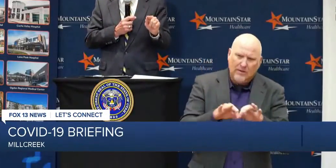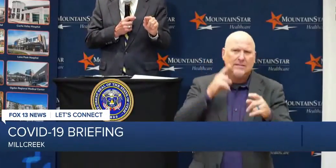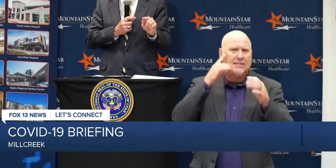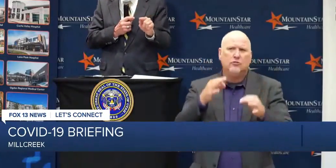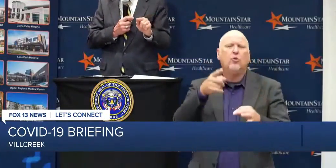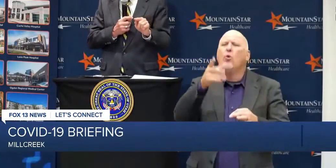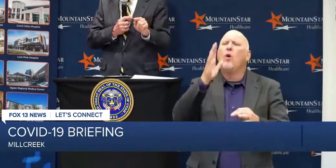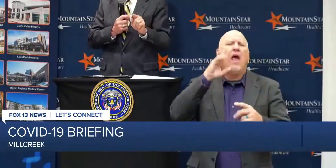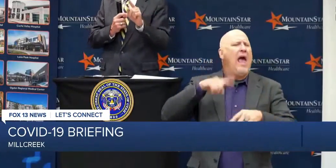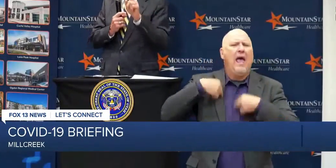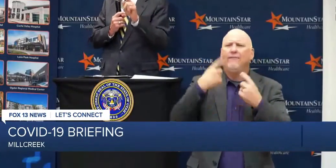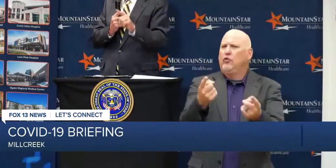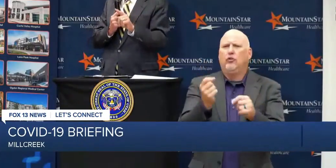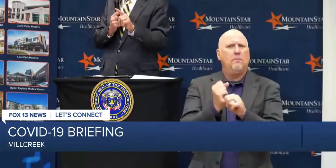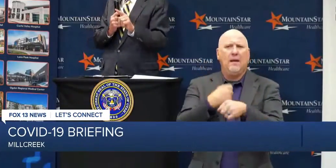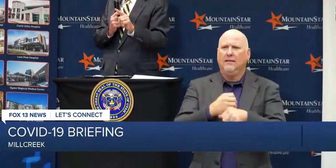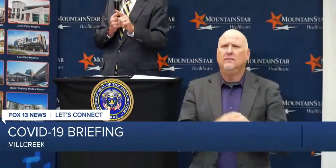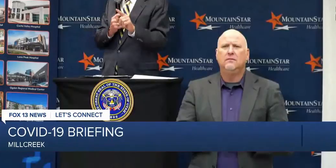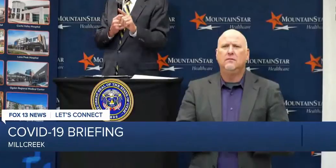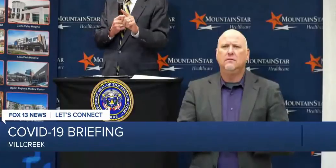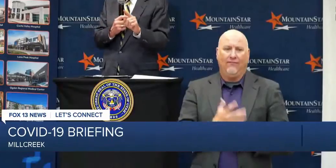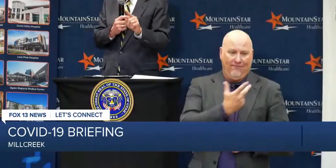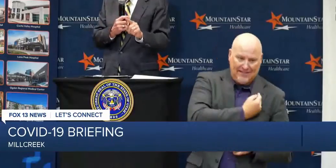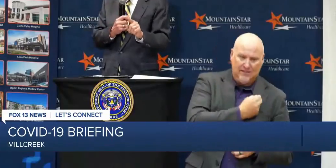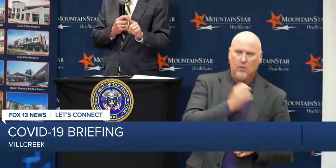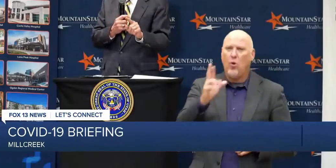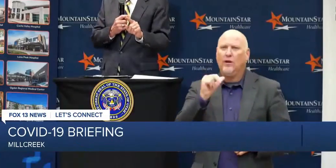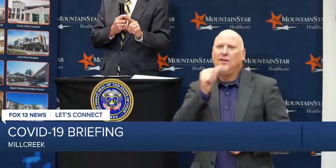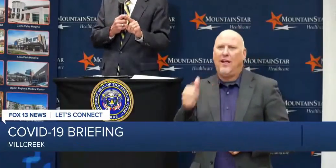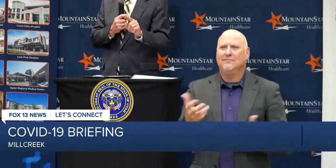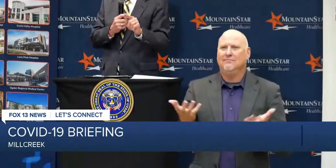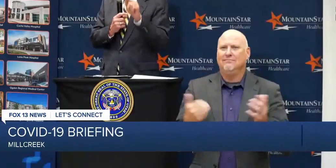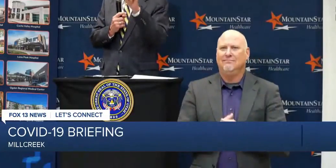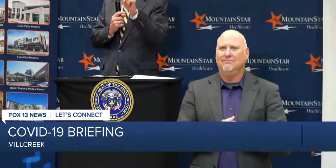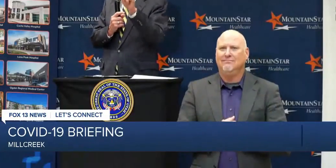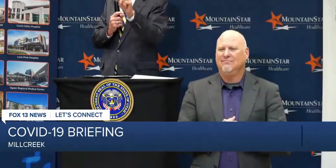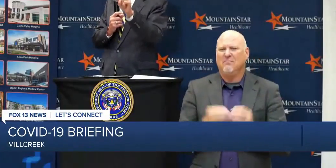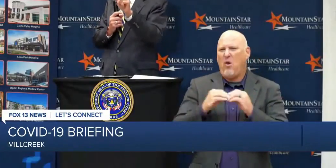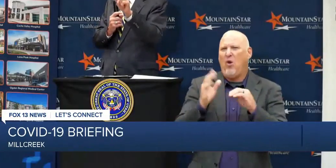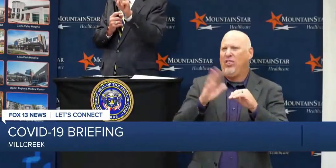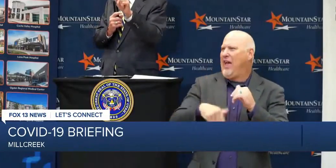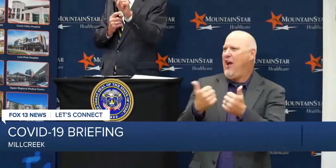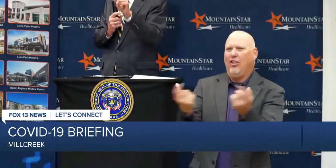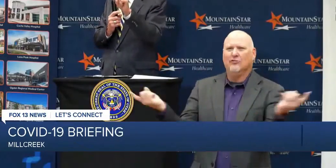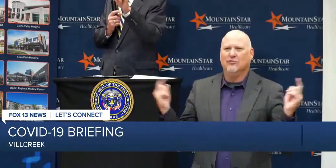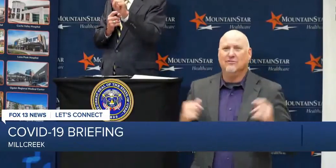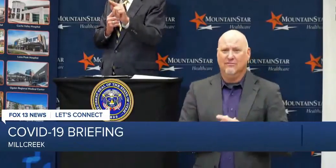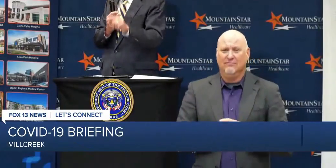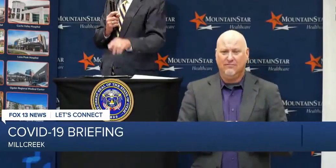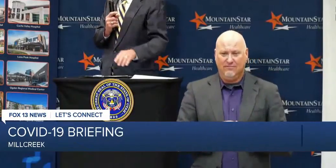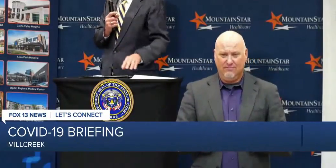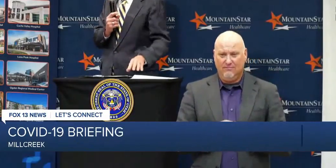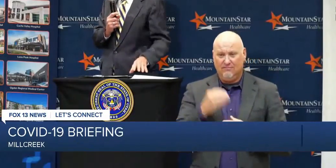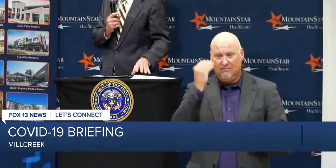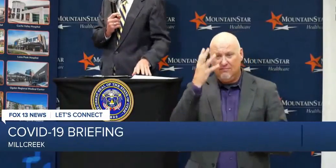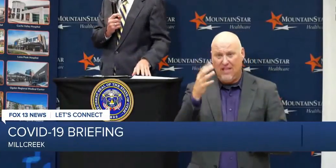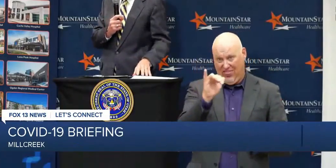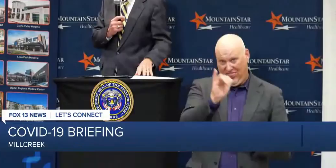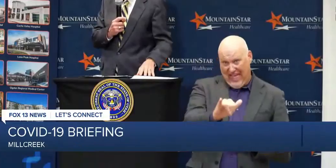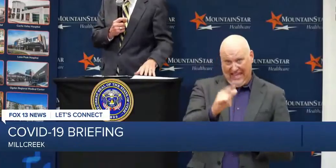credible sources. The wrong decision could kill you, and you won't know till it's too